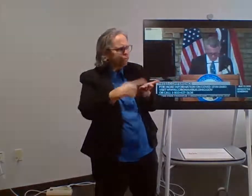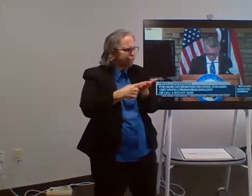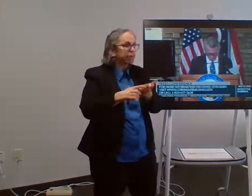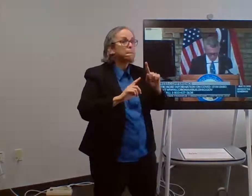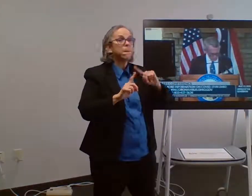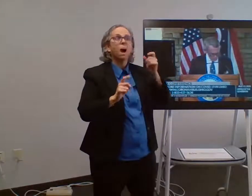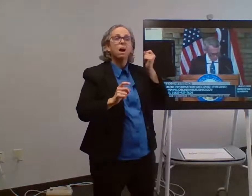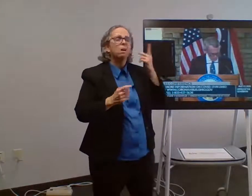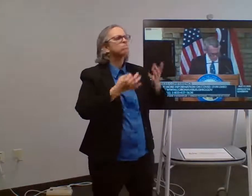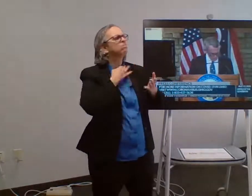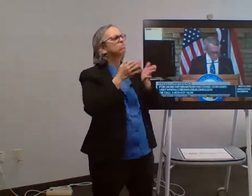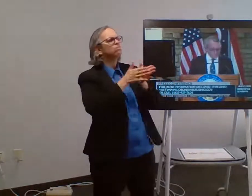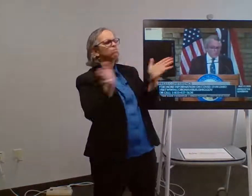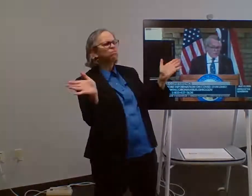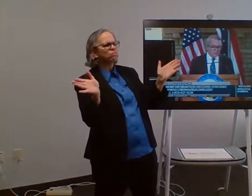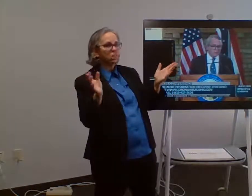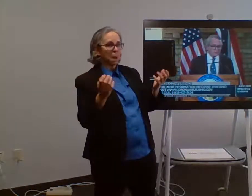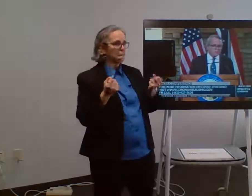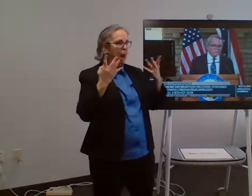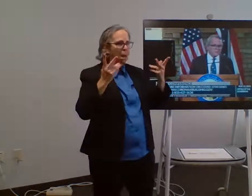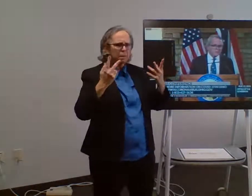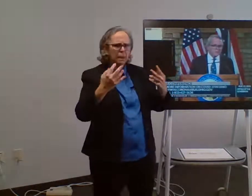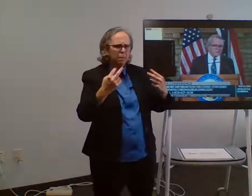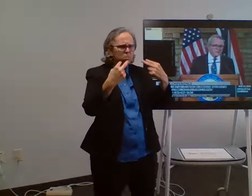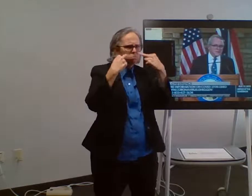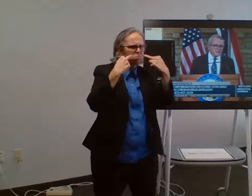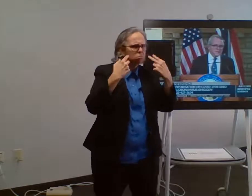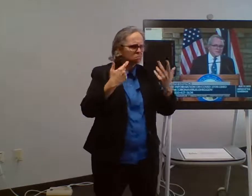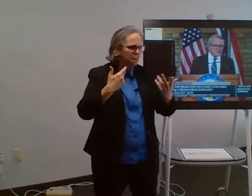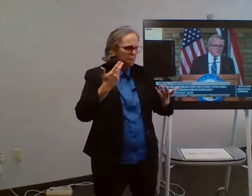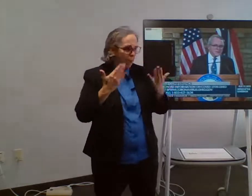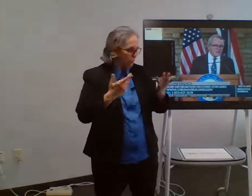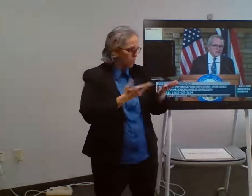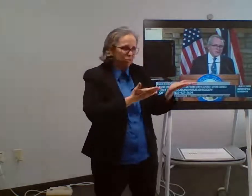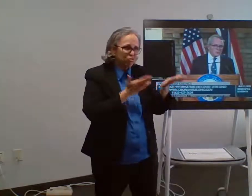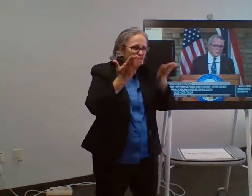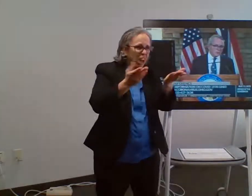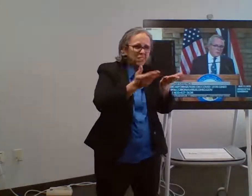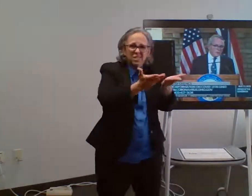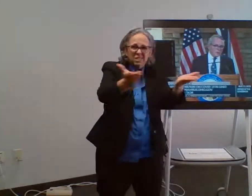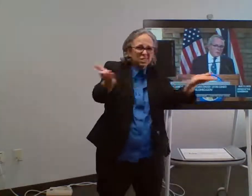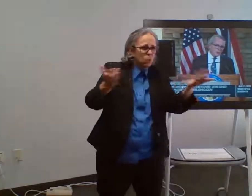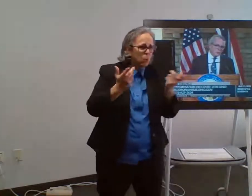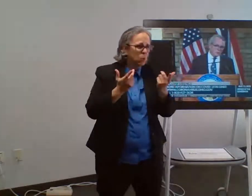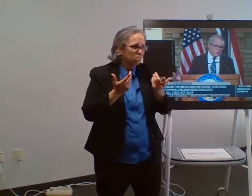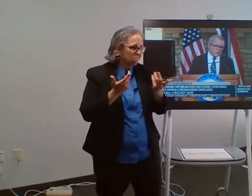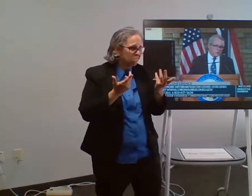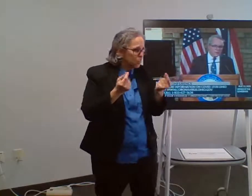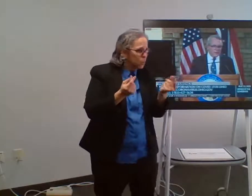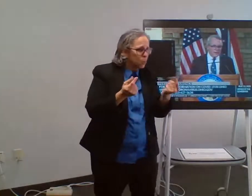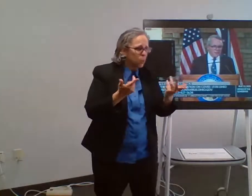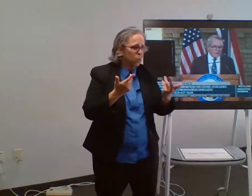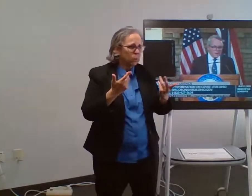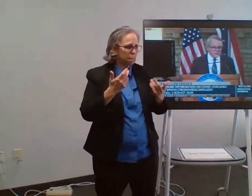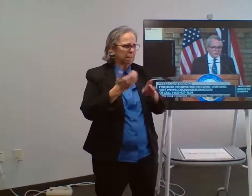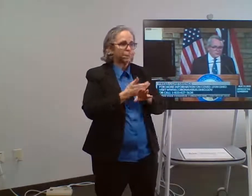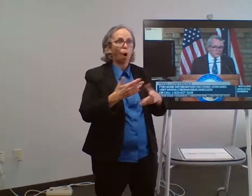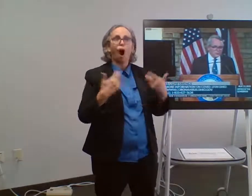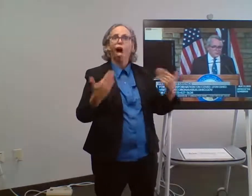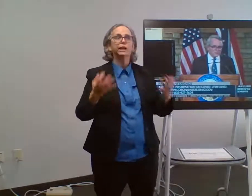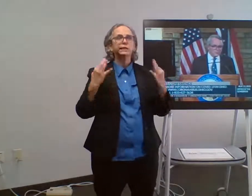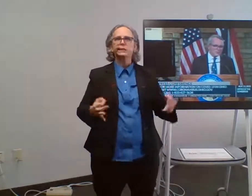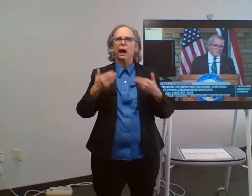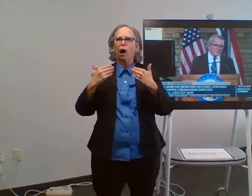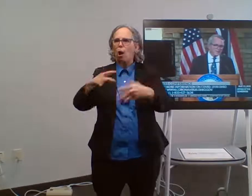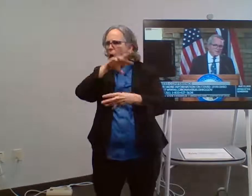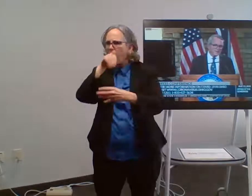to kind of talk to them. So is there anything else that, as far as clearance before they go back and go run their 5 miles or whatever they're